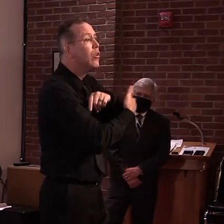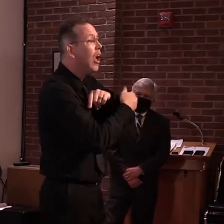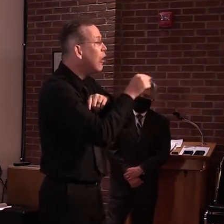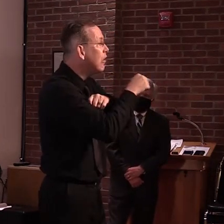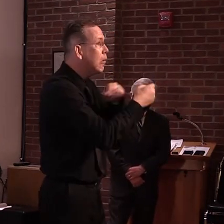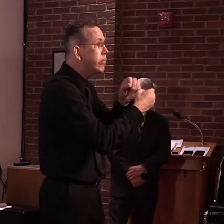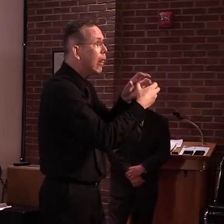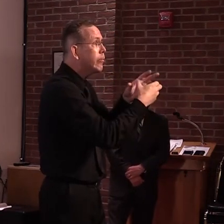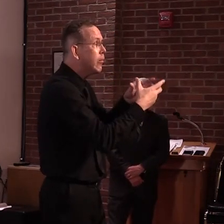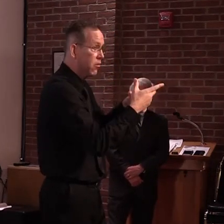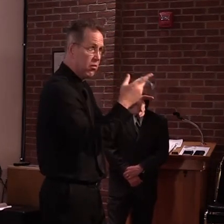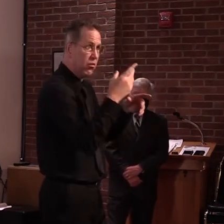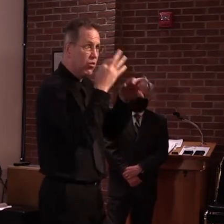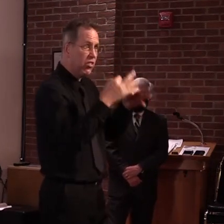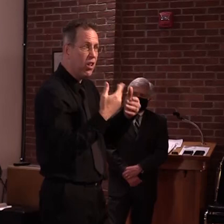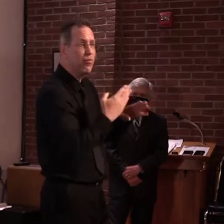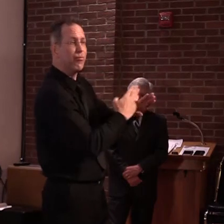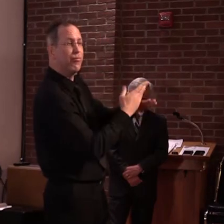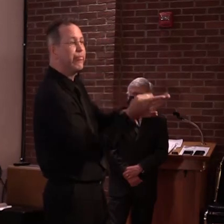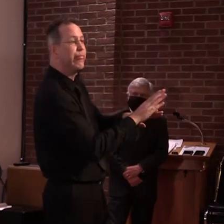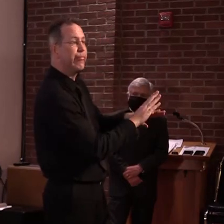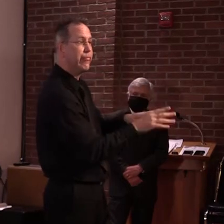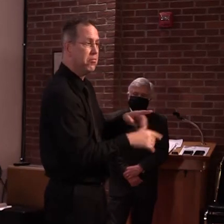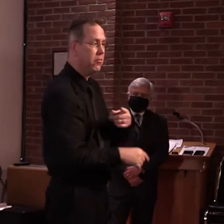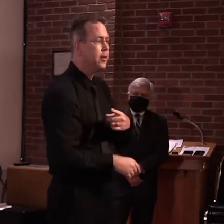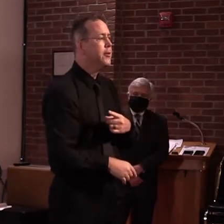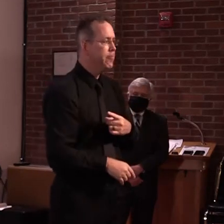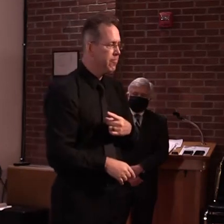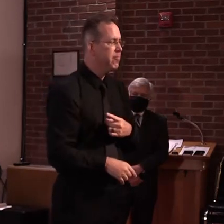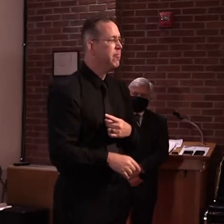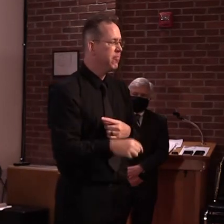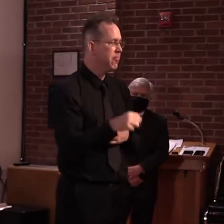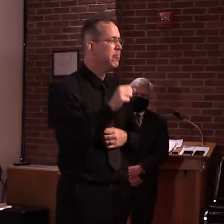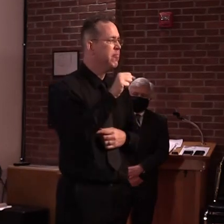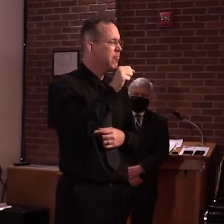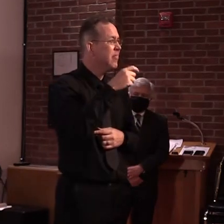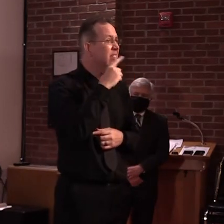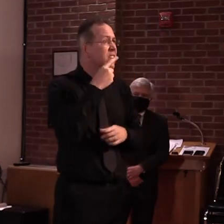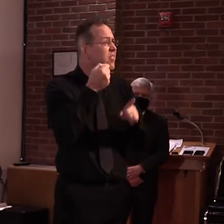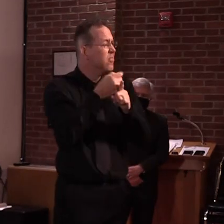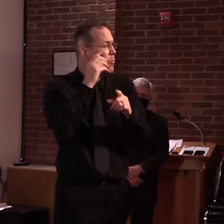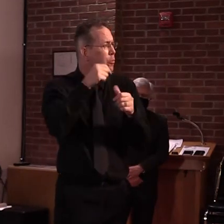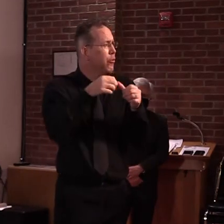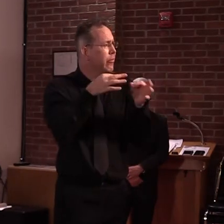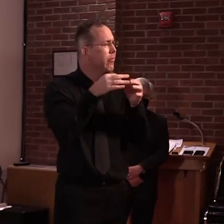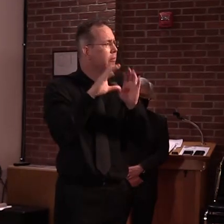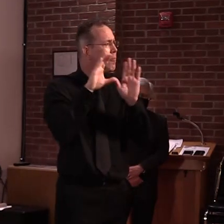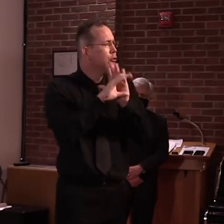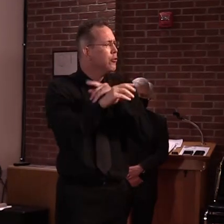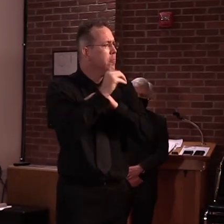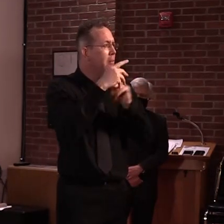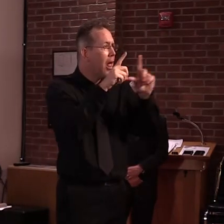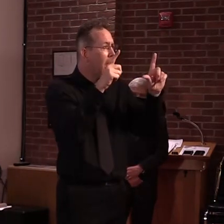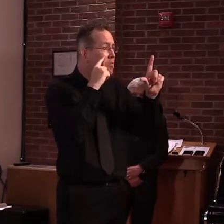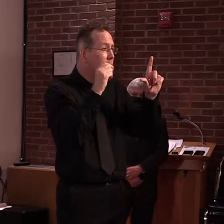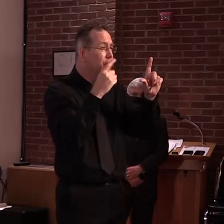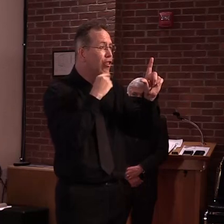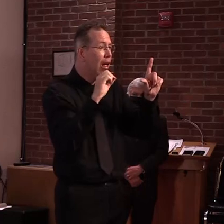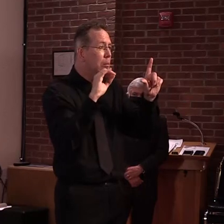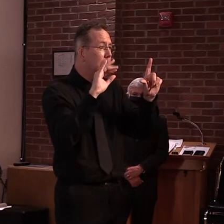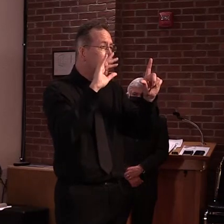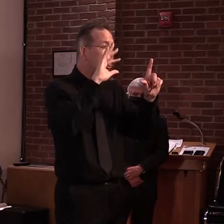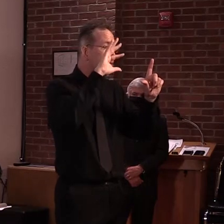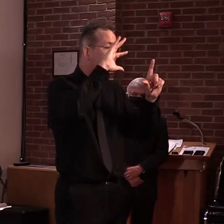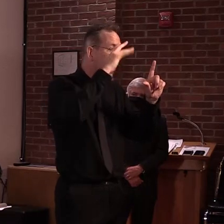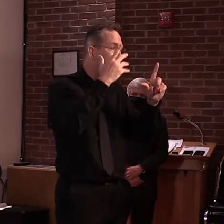we've taken the approach we have to isolate to different counties. If you see an outbreak, you know, a sustainable outbreak in a certain